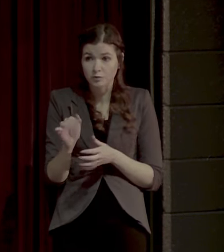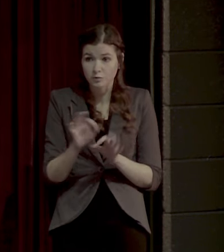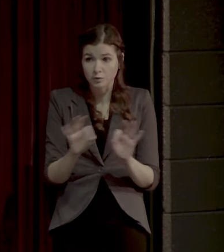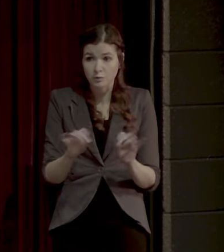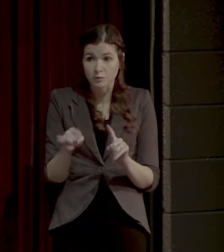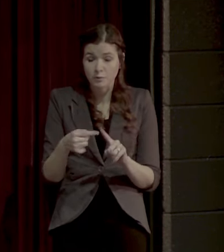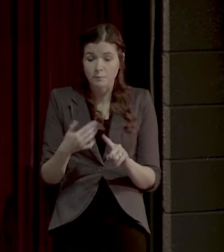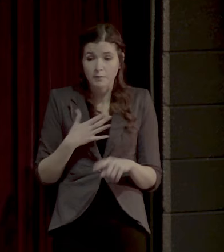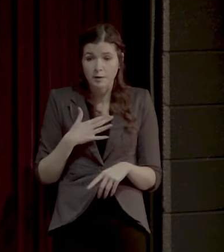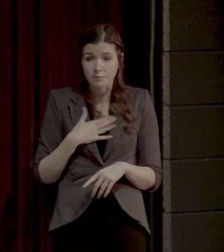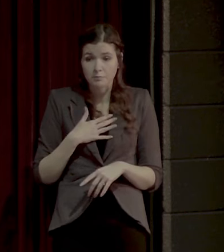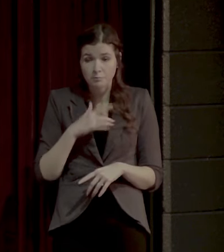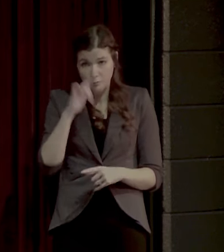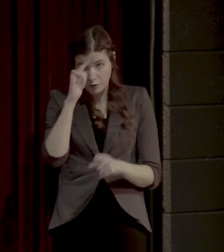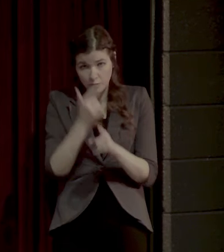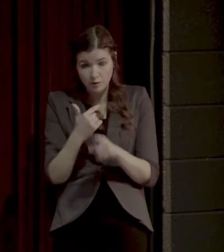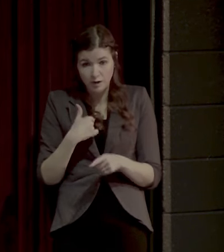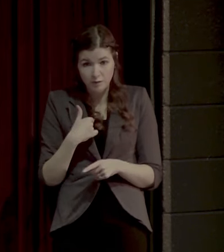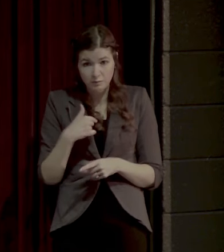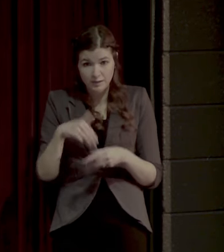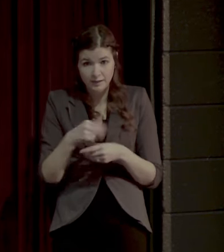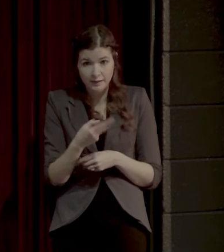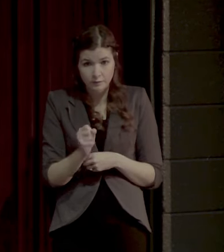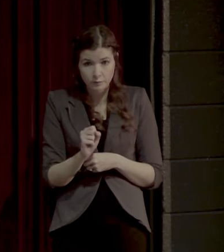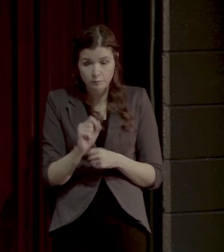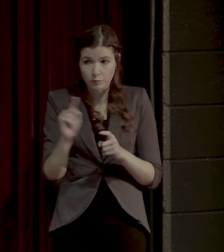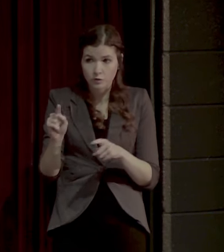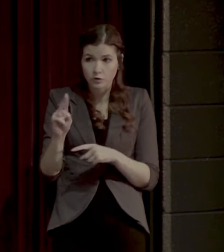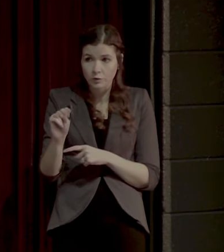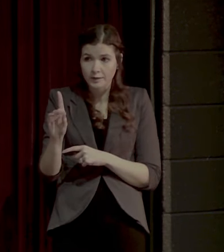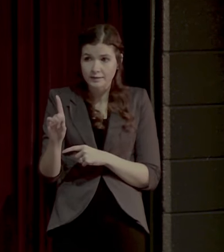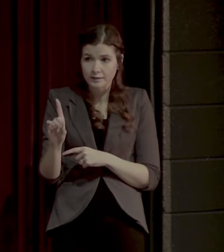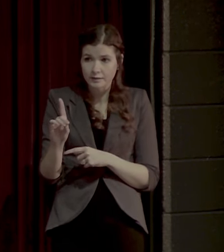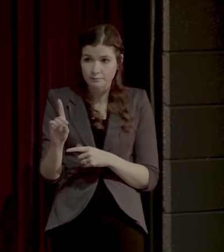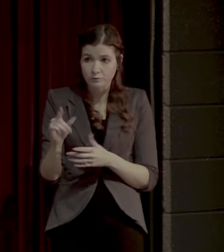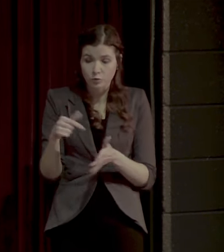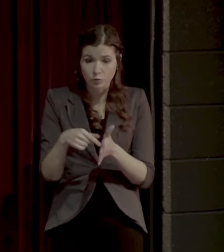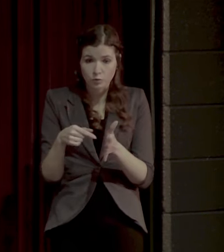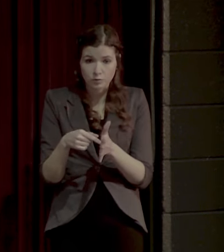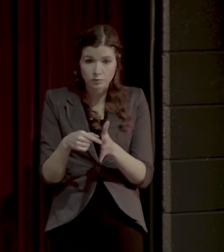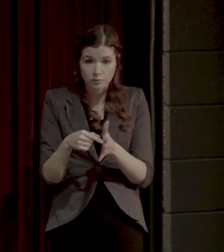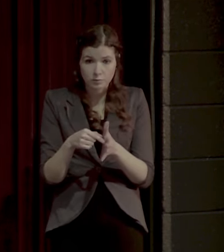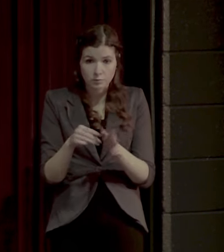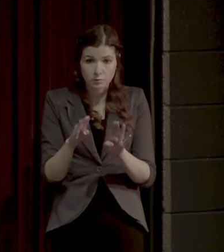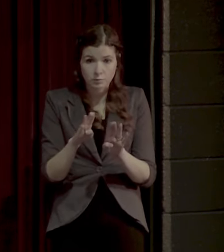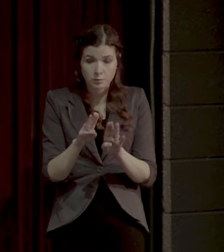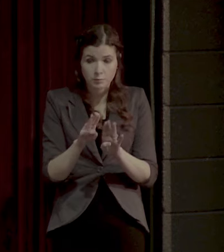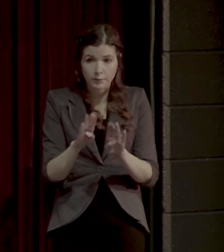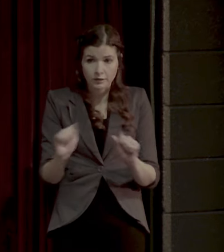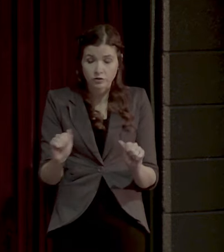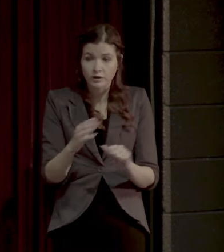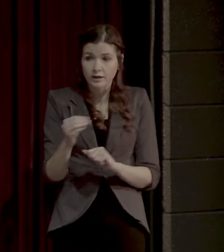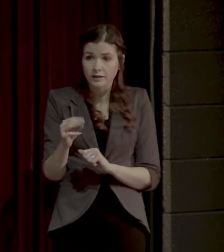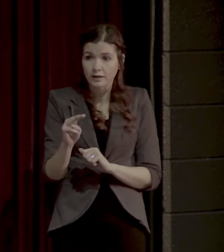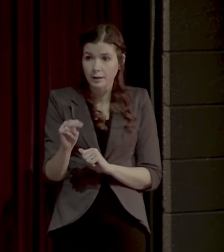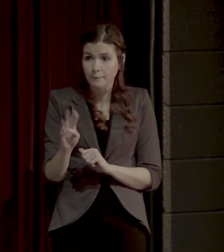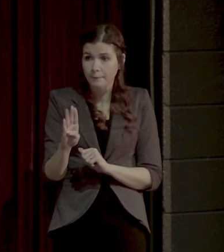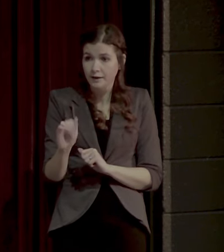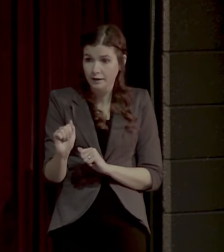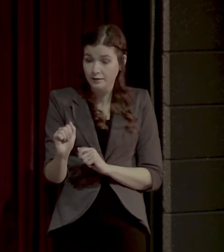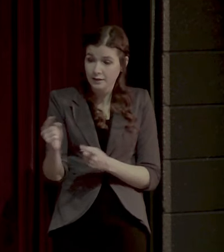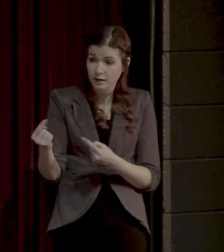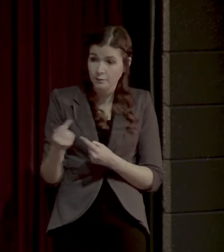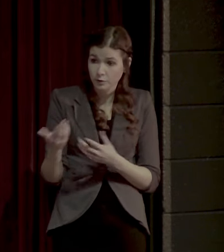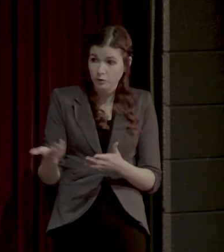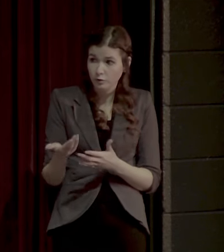school. And then she went on to UNB, earning her bachelor's and her MBA. And she came back here,